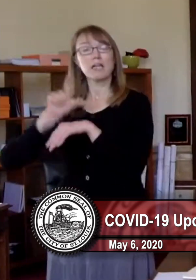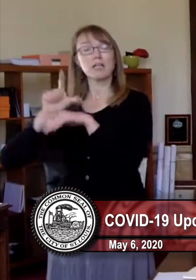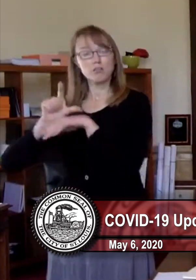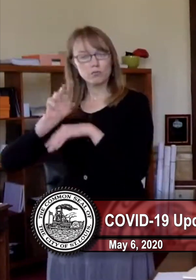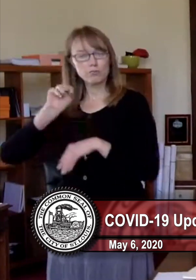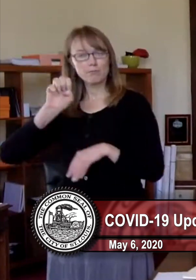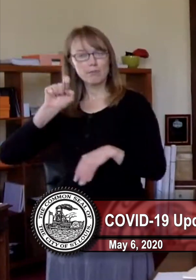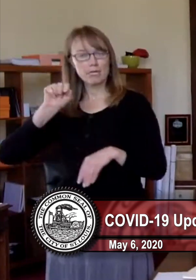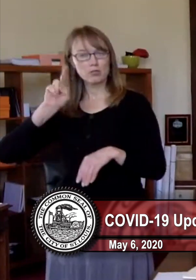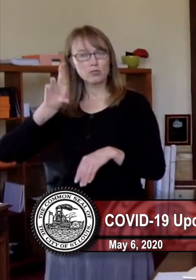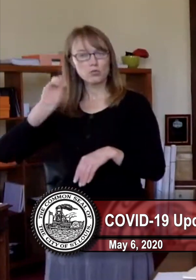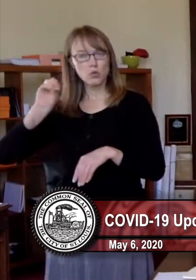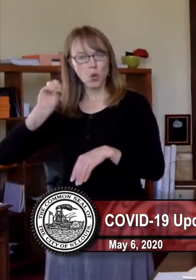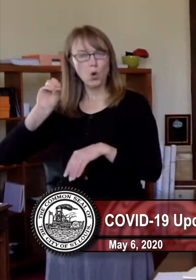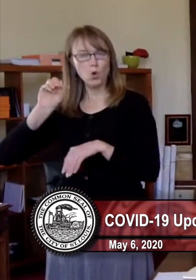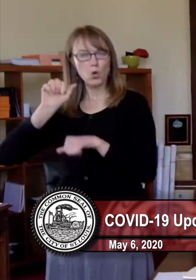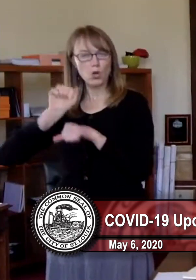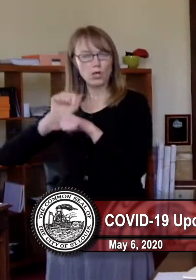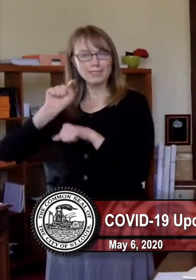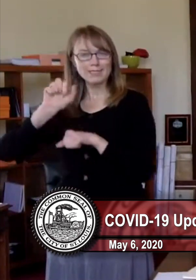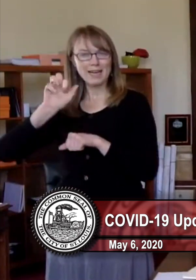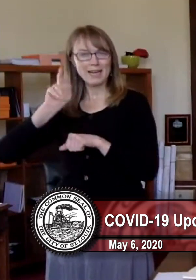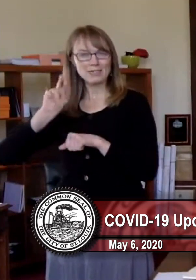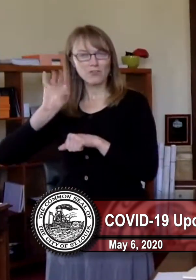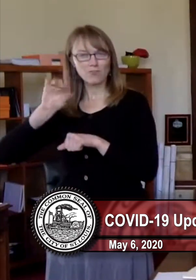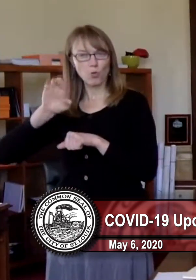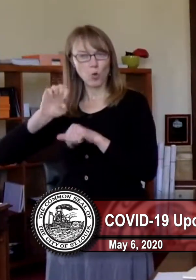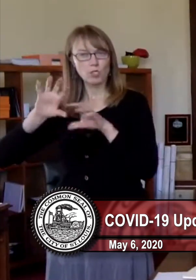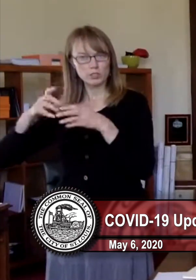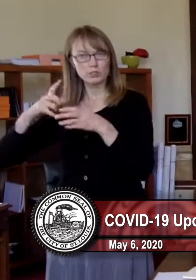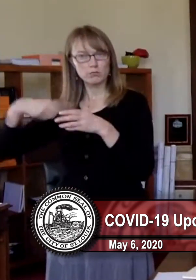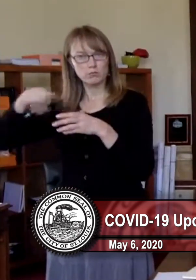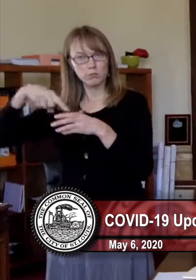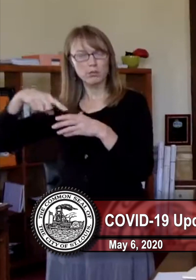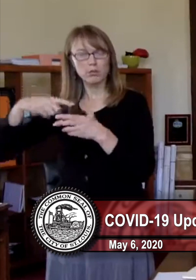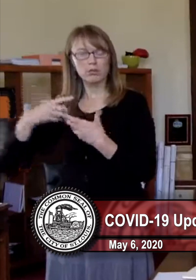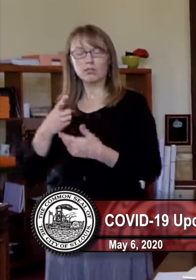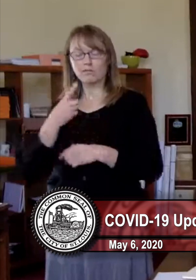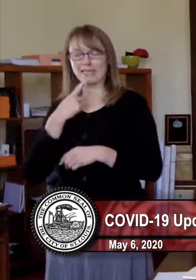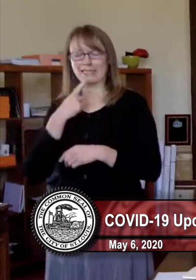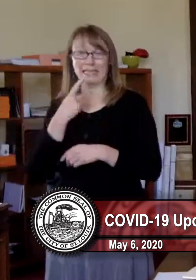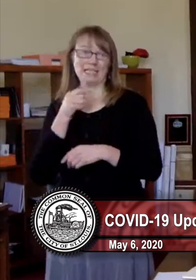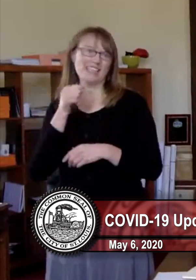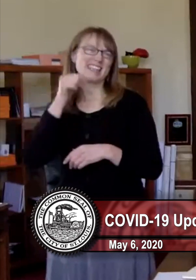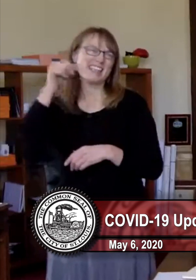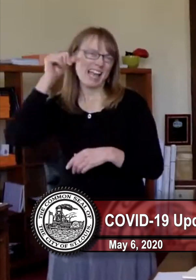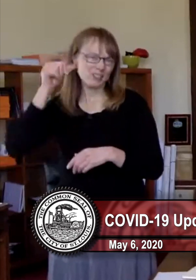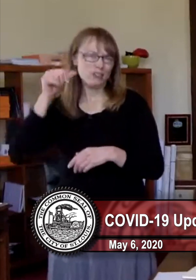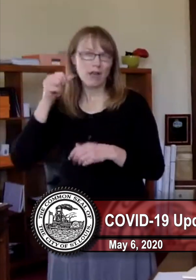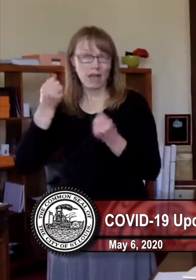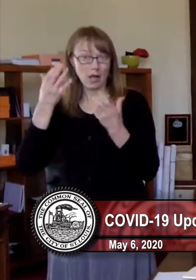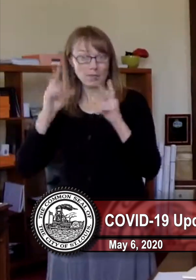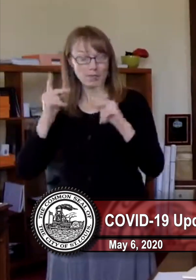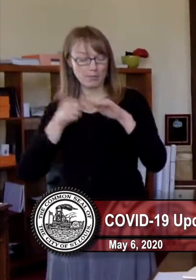Task Force say currently hospitalized, this is yesterday's number, but